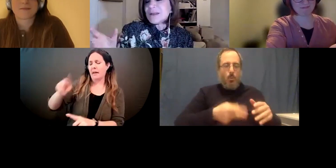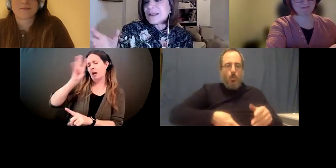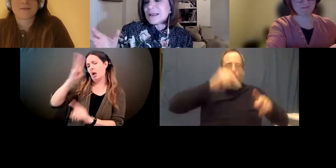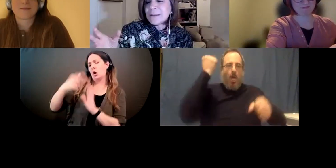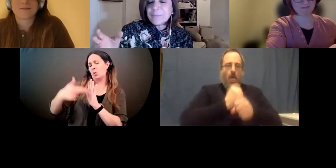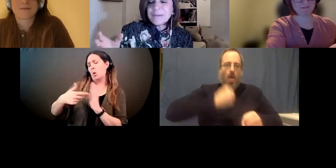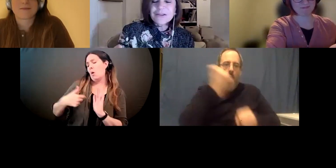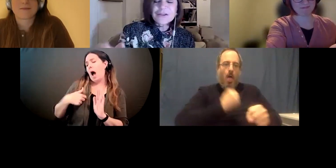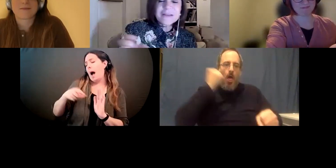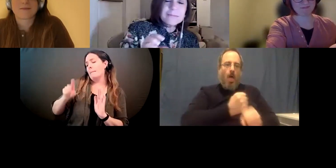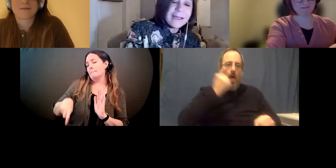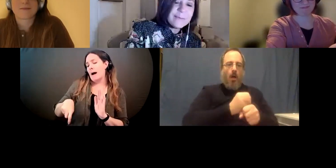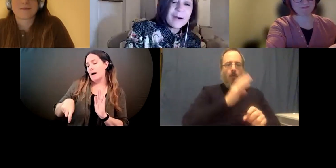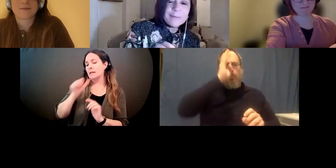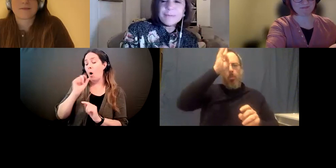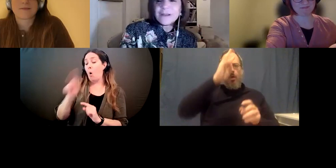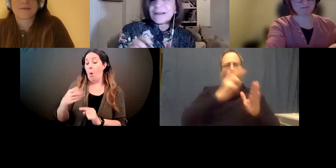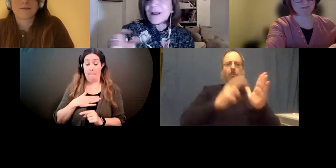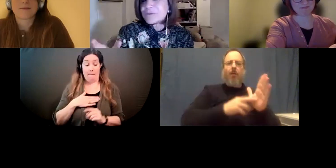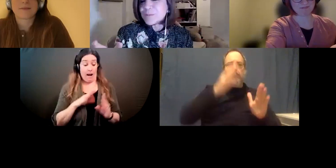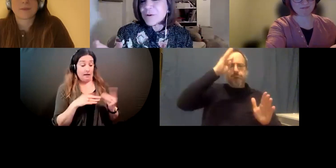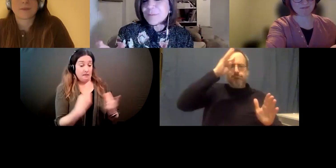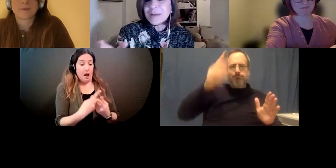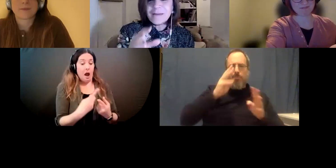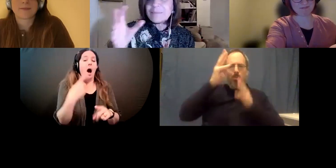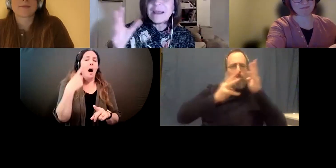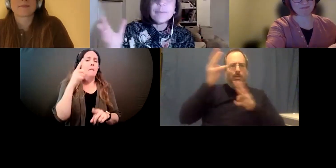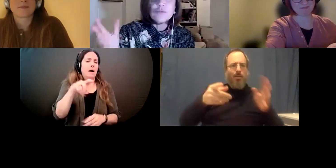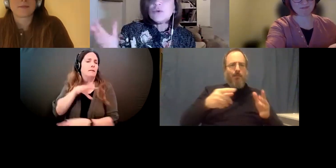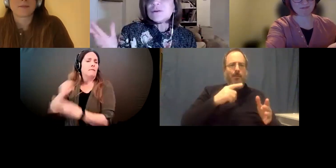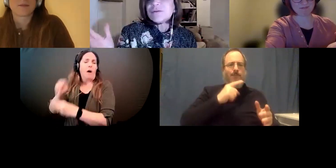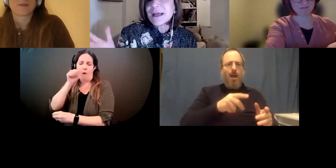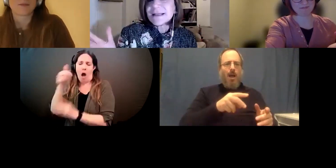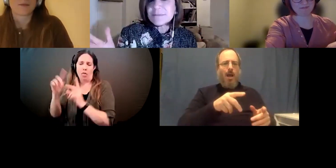had to be not just in my department, but in another department. They had made